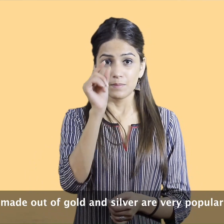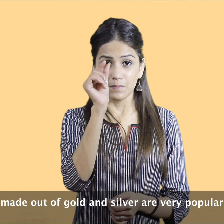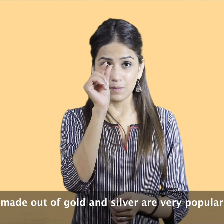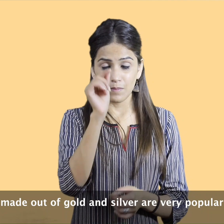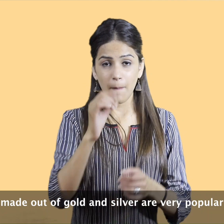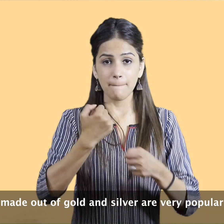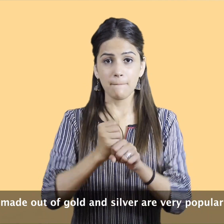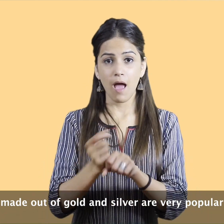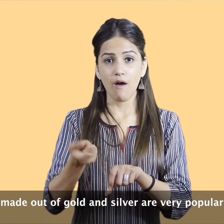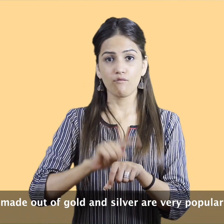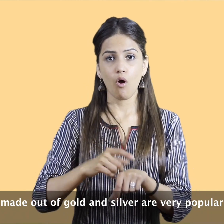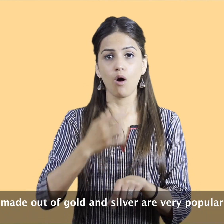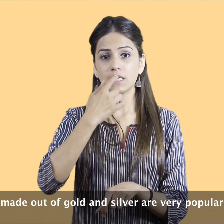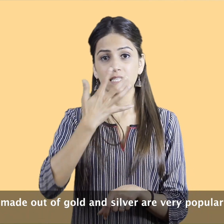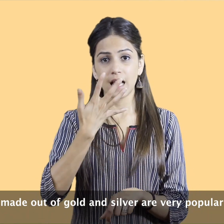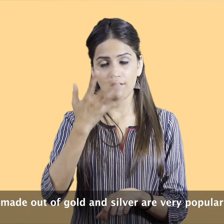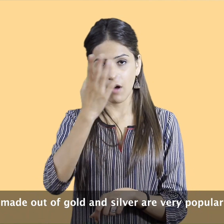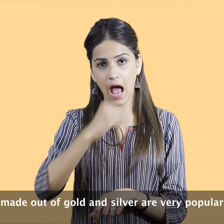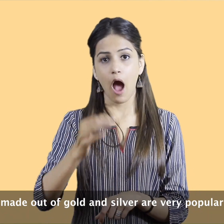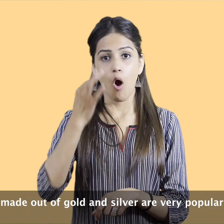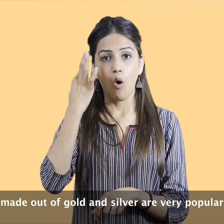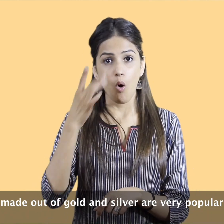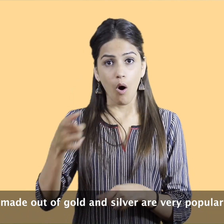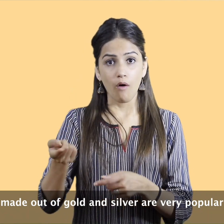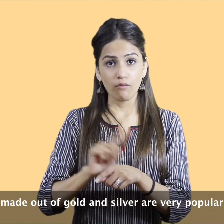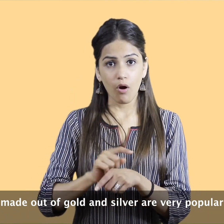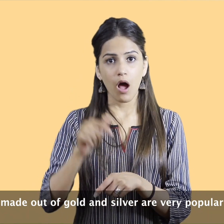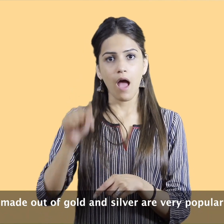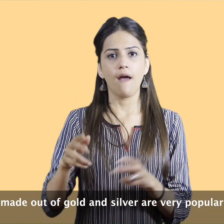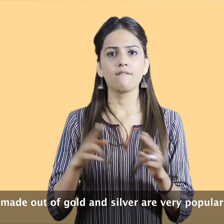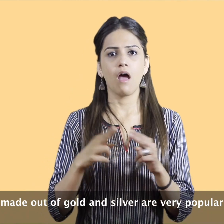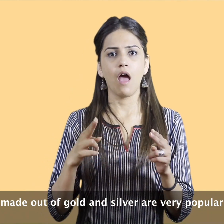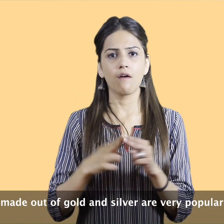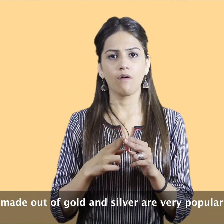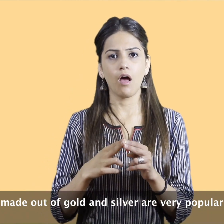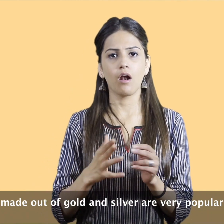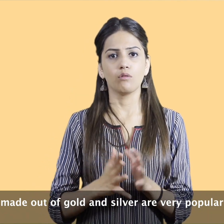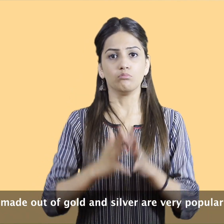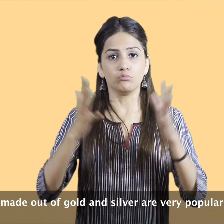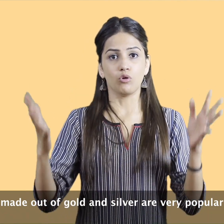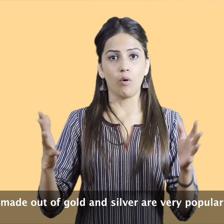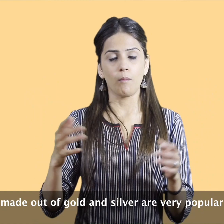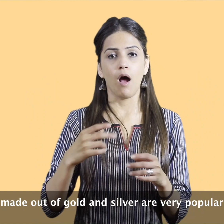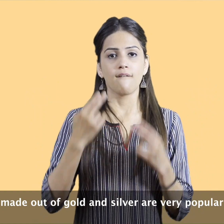Beads made out of gold and silver are very popular in India.